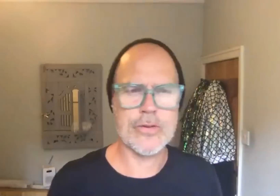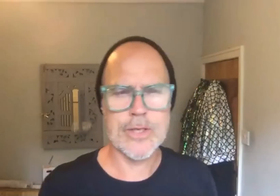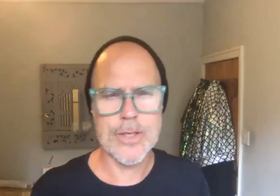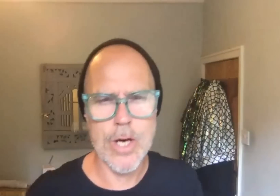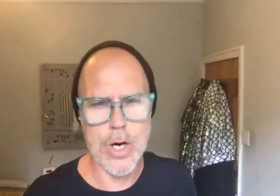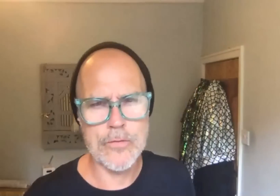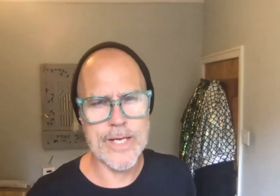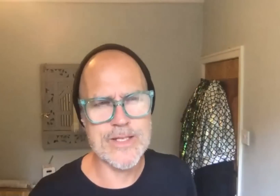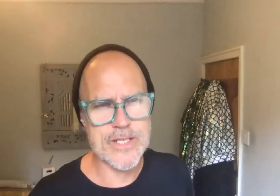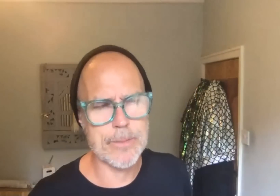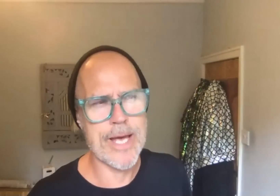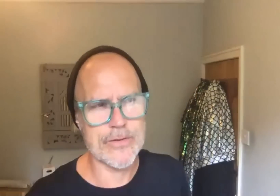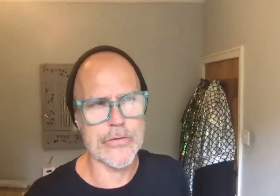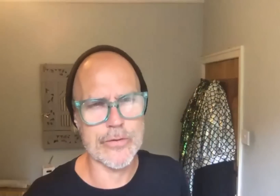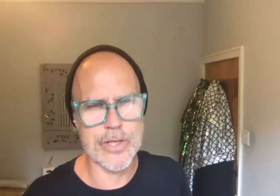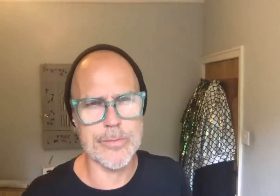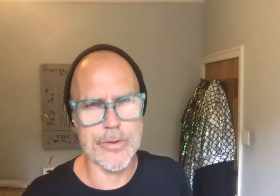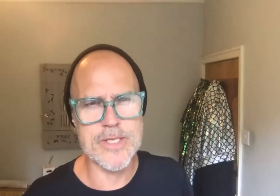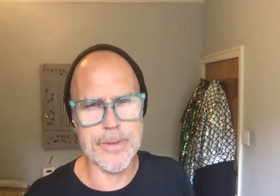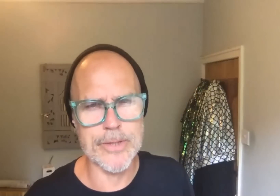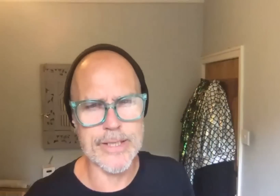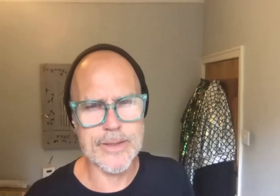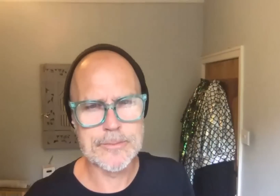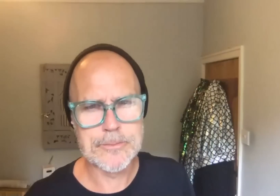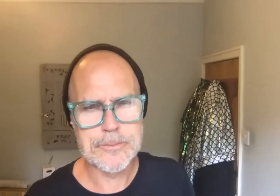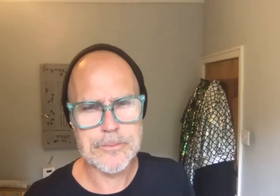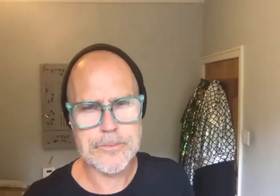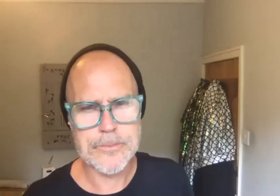methods of interdependence and community building.